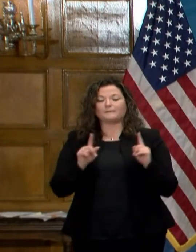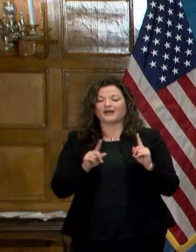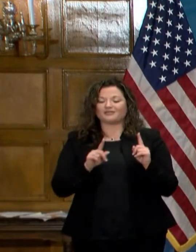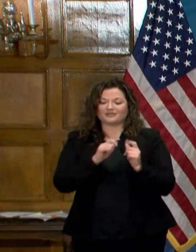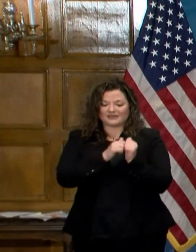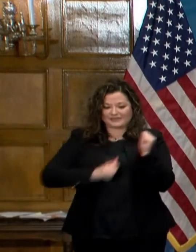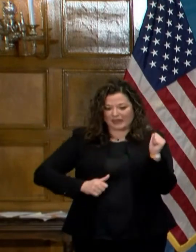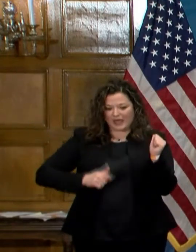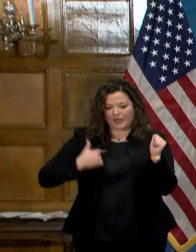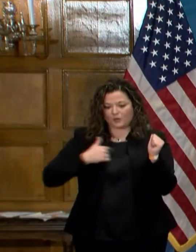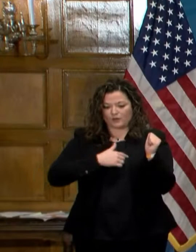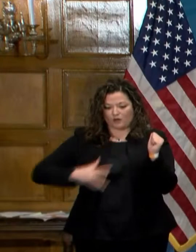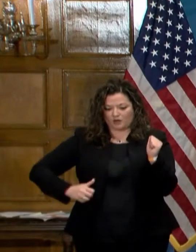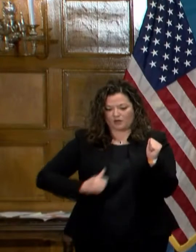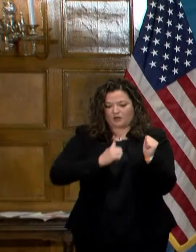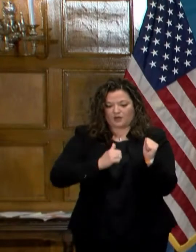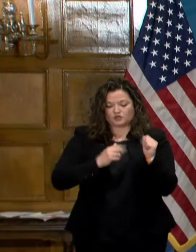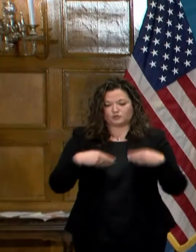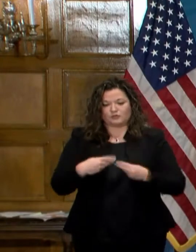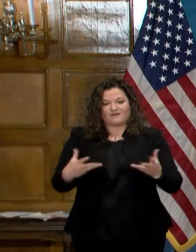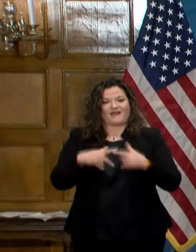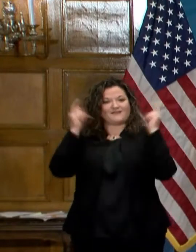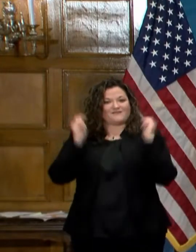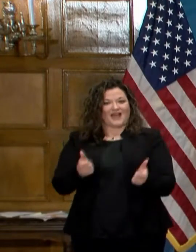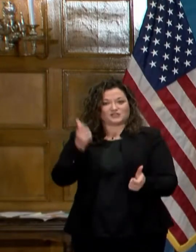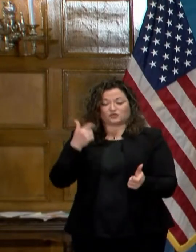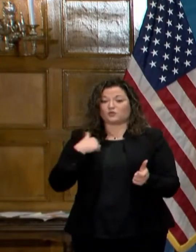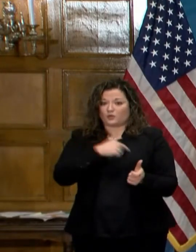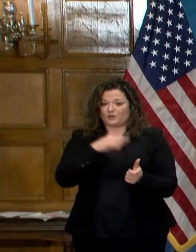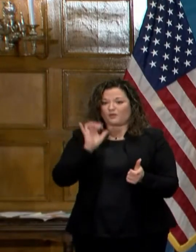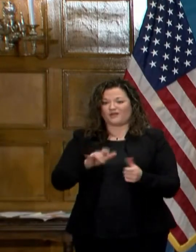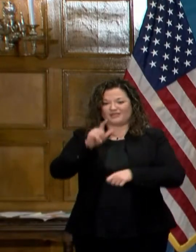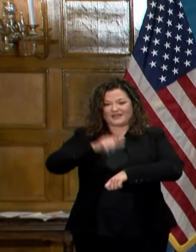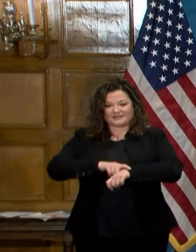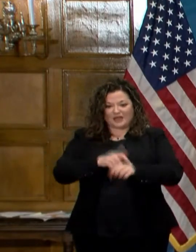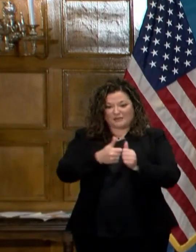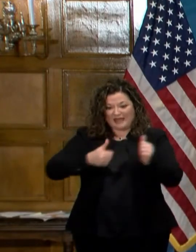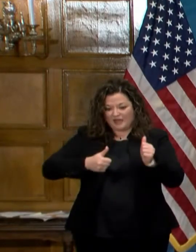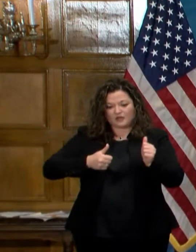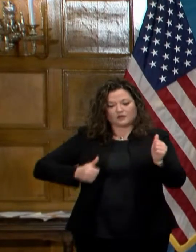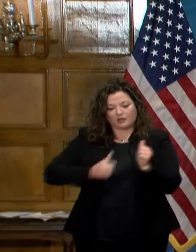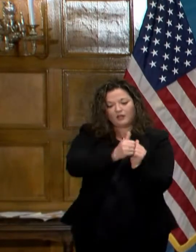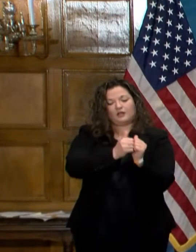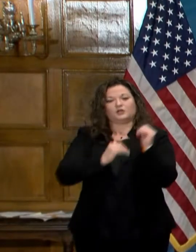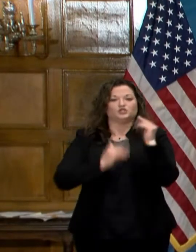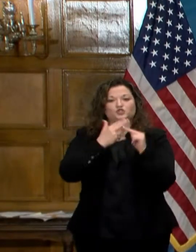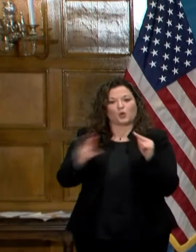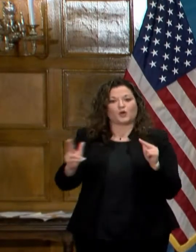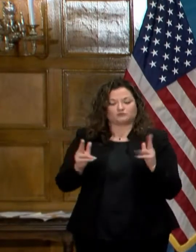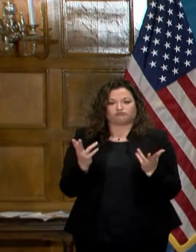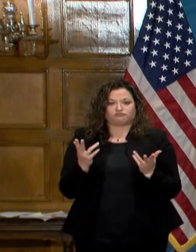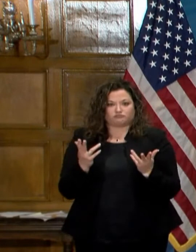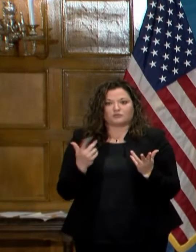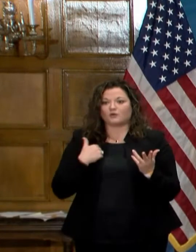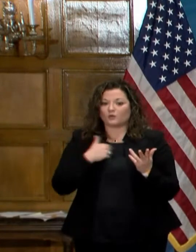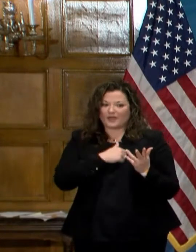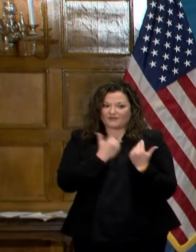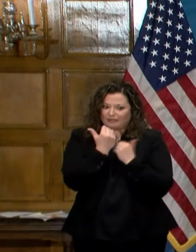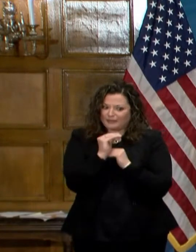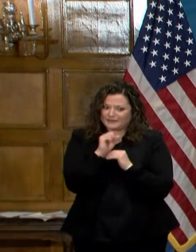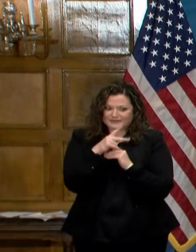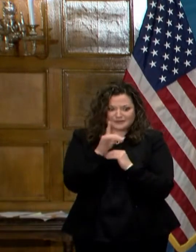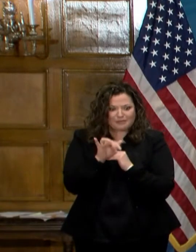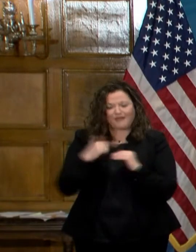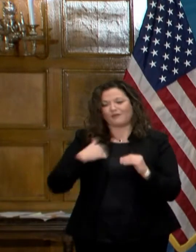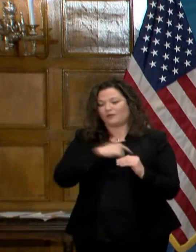there and to get it out quicker. That's the whole objective, is to shorten that time. It takes, when you have a limited supply, it takes a lot of partners